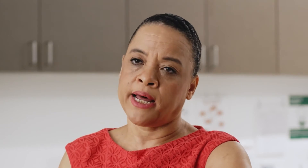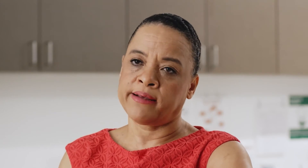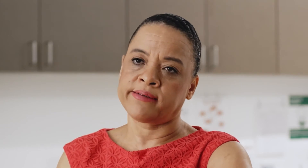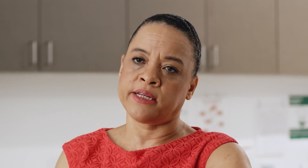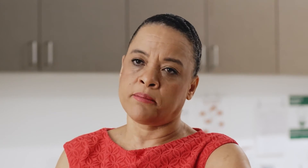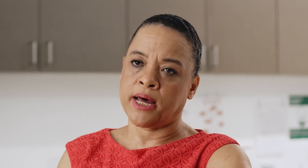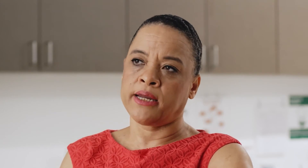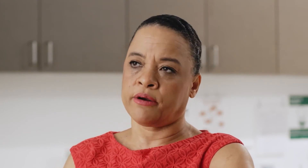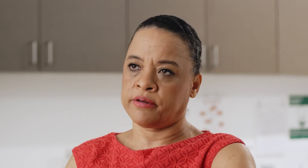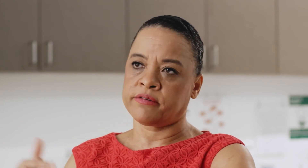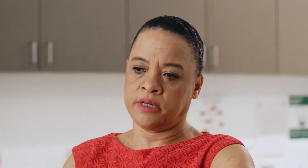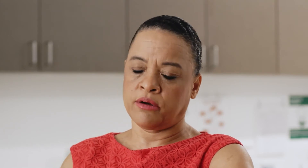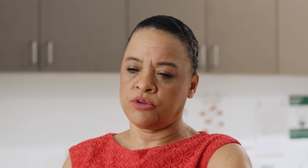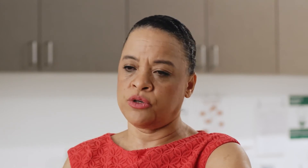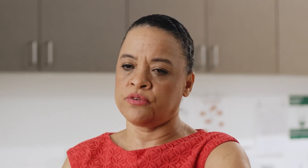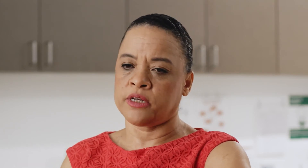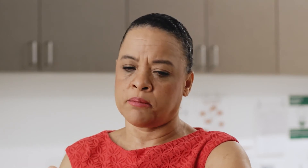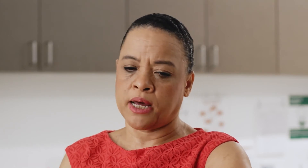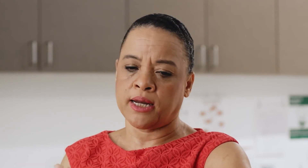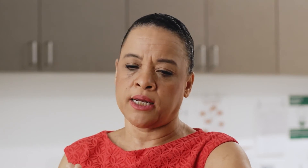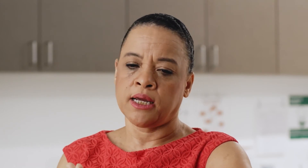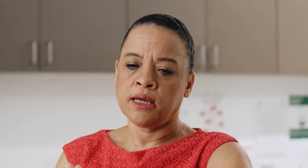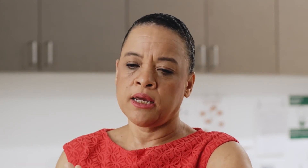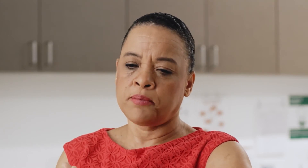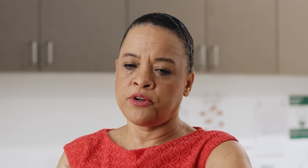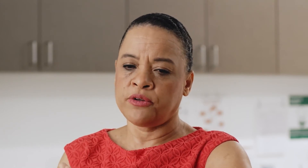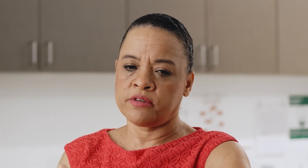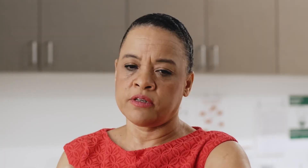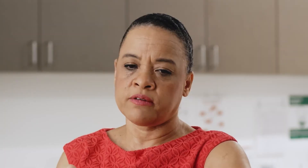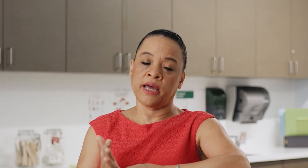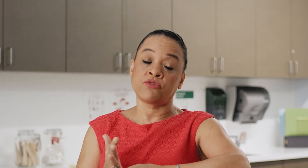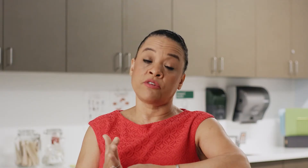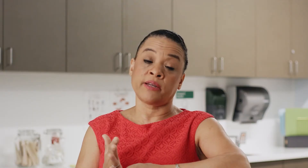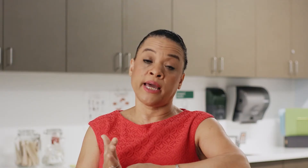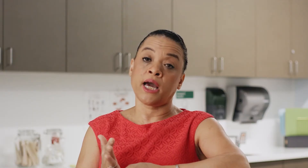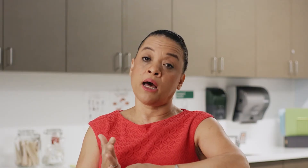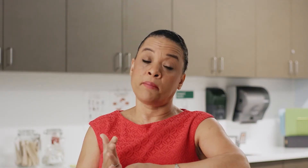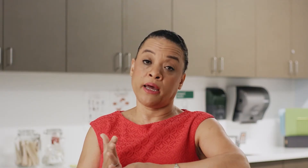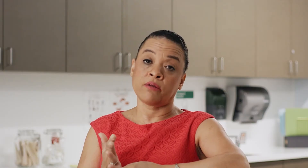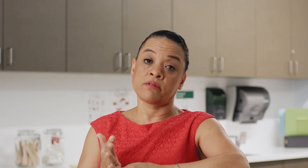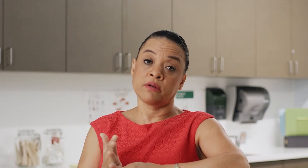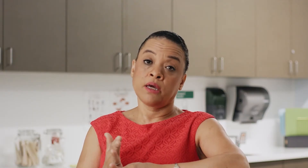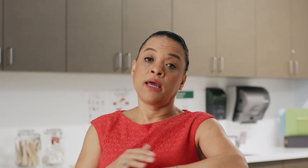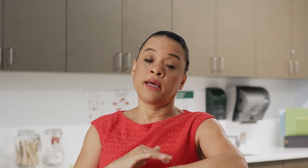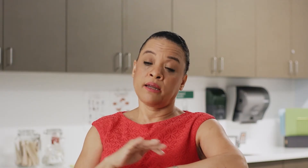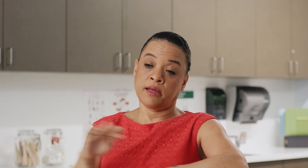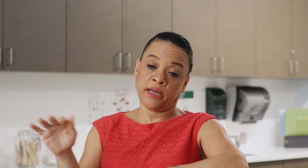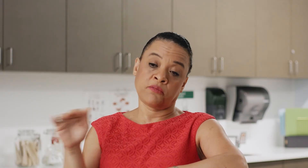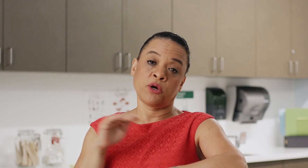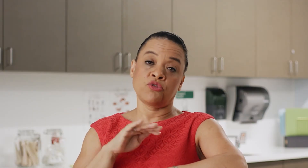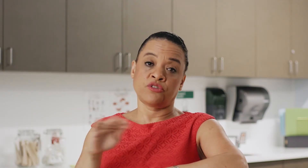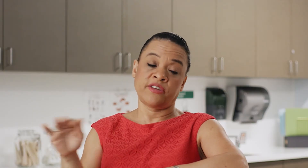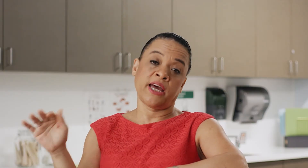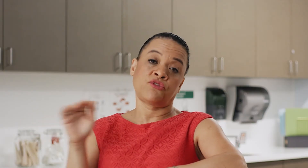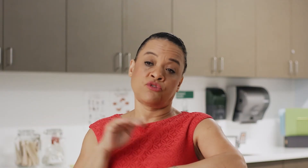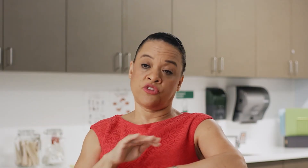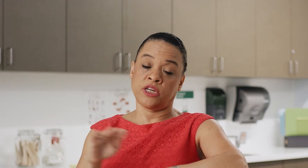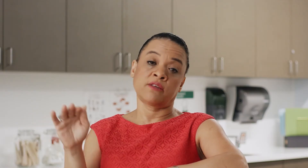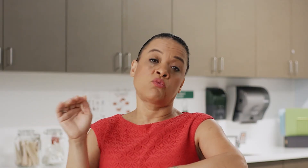metabolized in the body or it's used in the body, it produces estrogen-like compounds. And exposure to estrogen is one